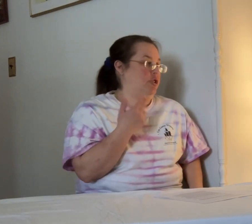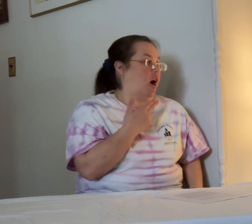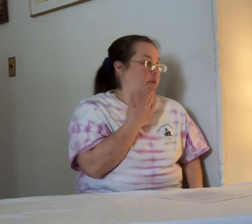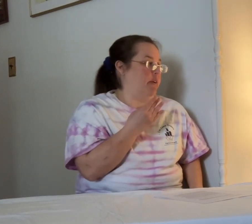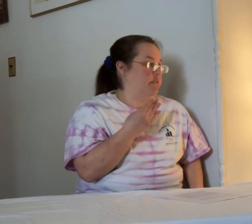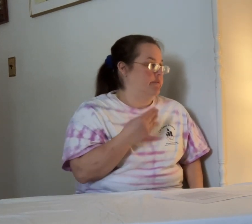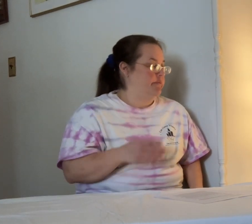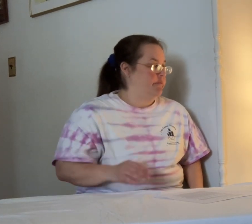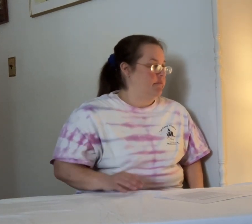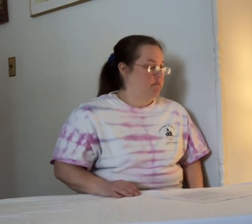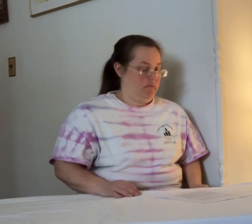job.